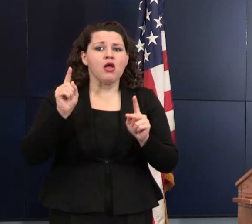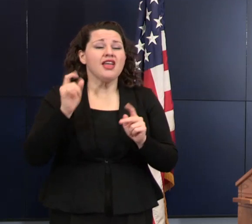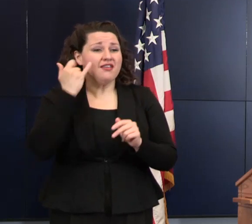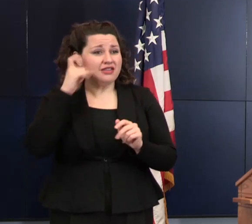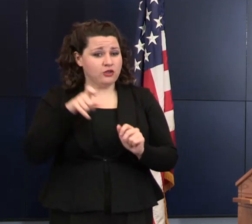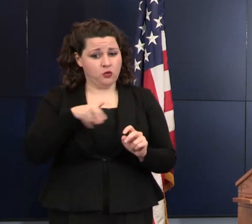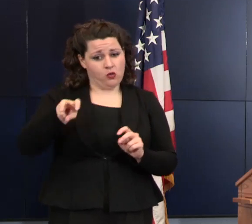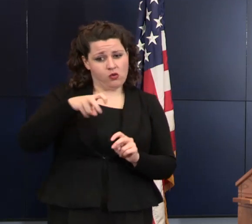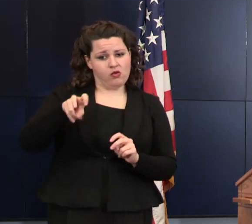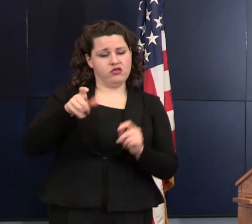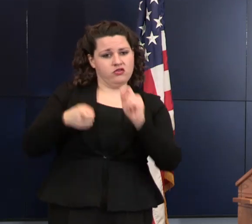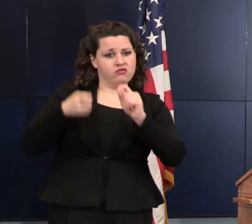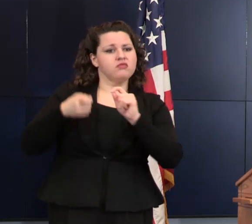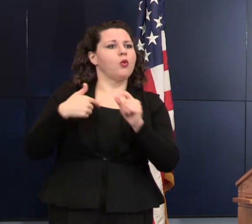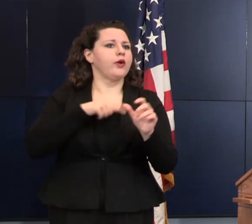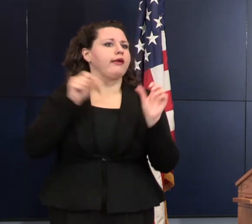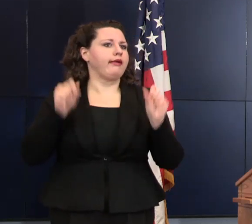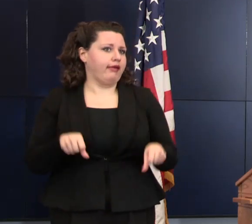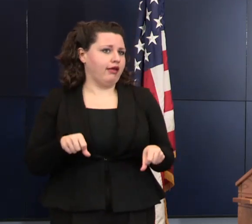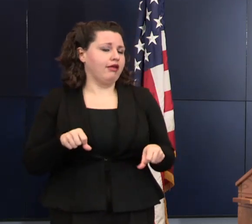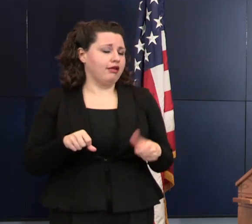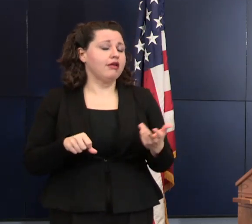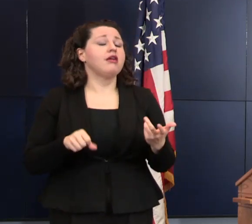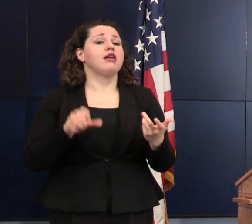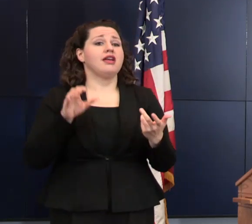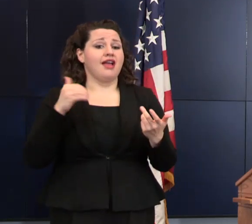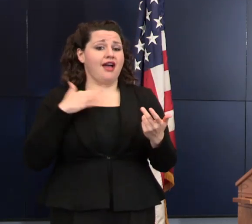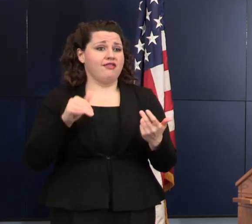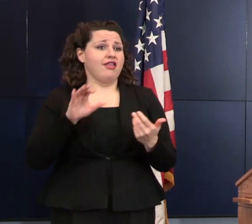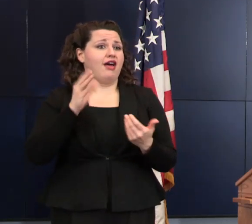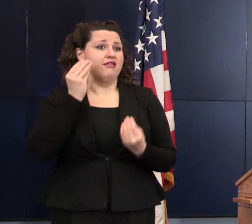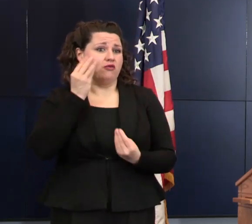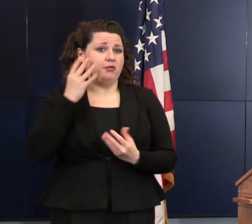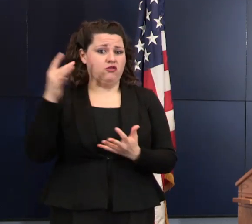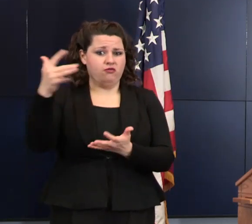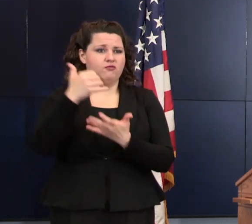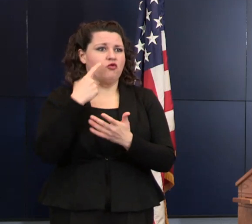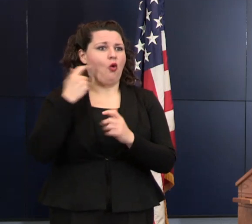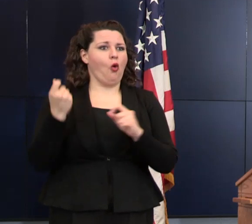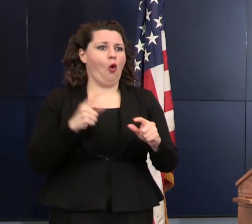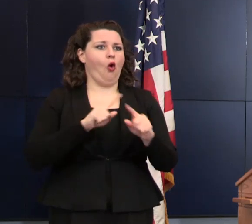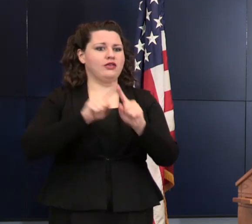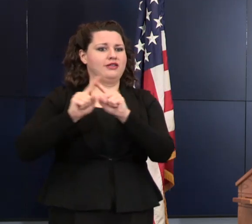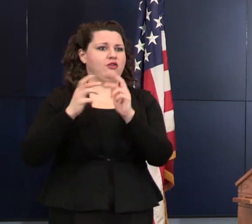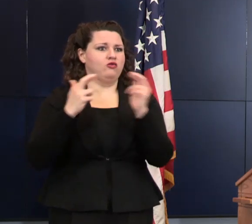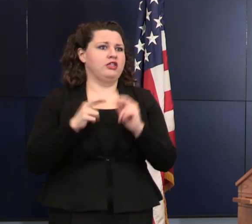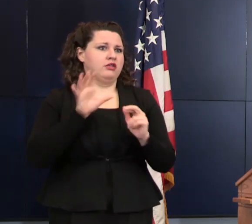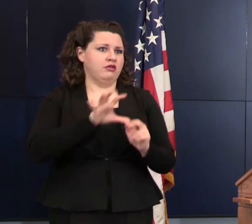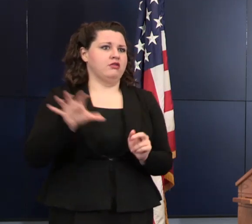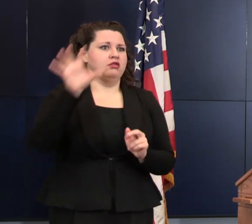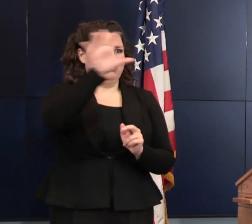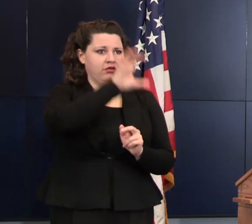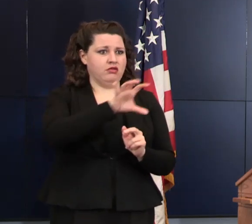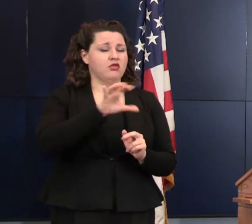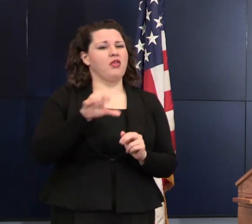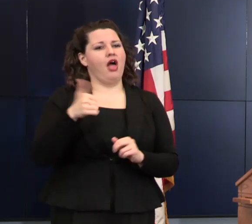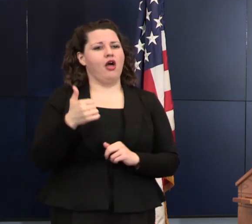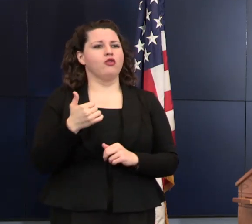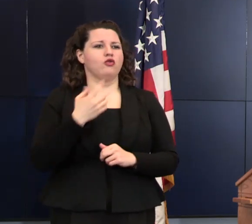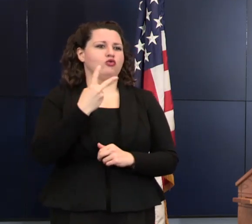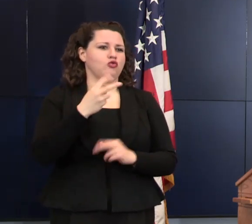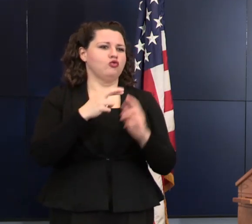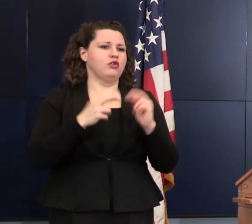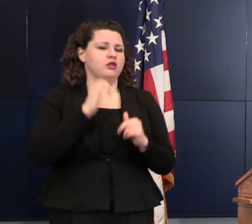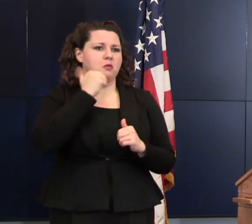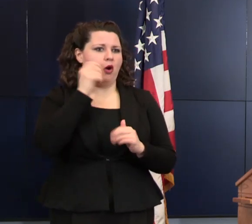have the capability to do that, and we have that data in all 6 regions. So we'll be highlighting the other 2 regions tomorrow